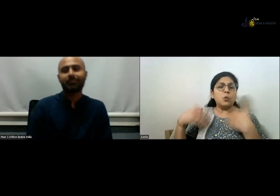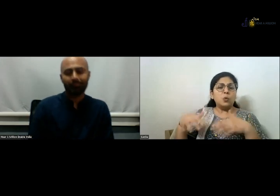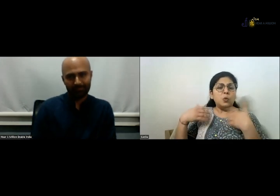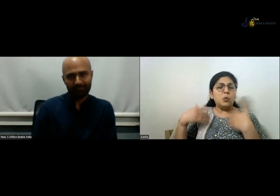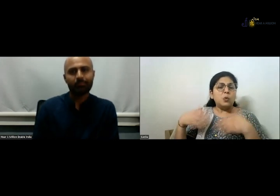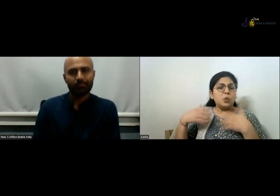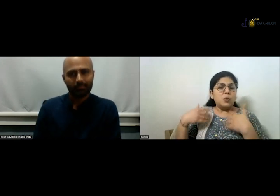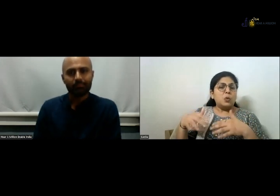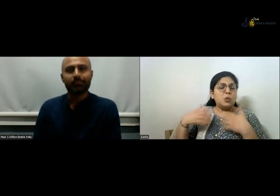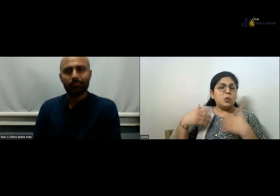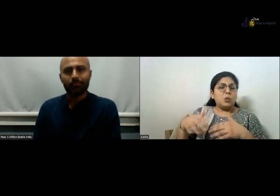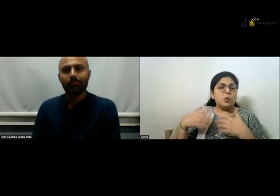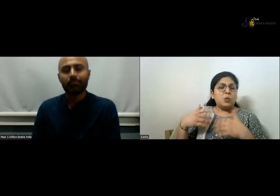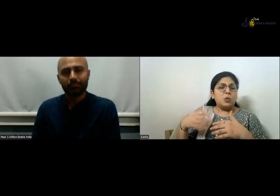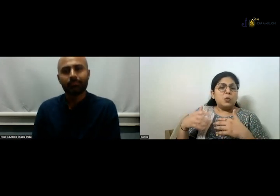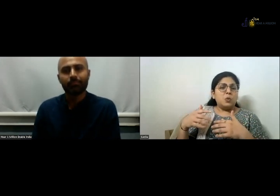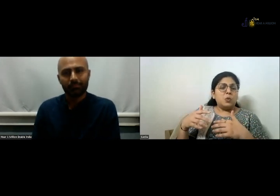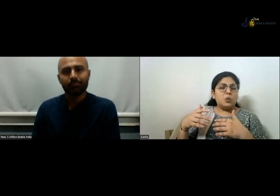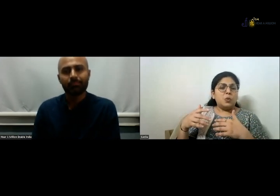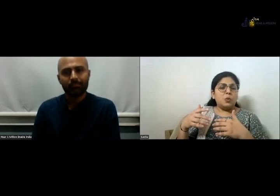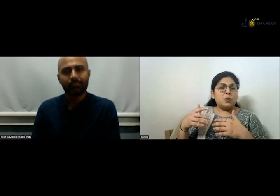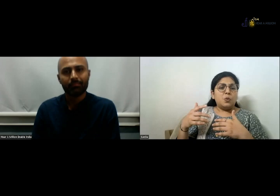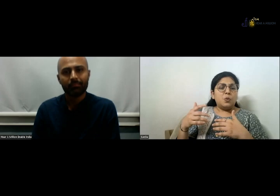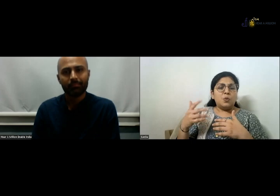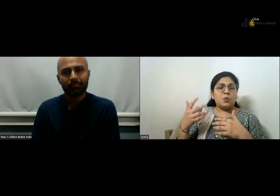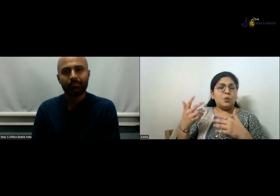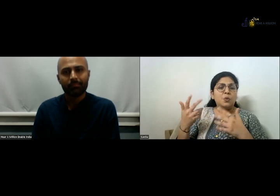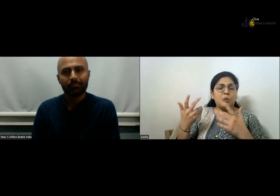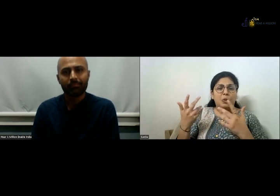you will understand what they are suffering from.